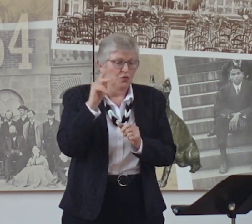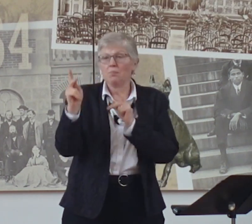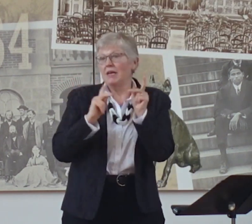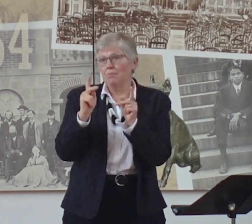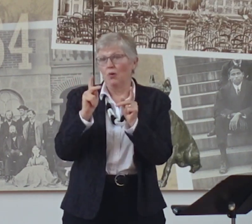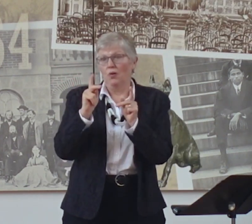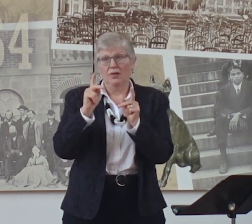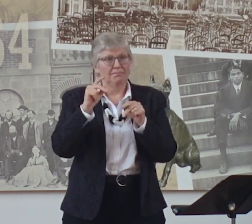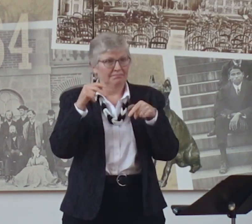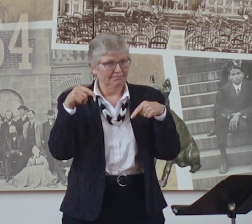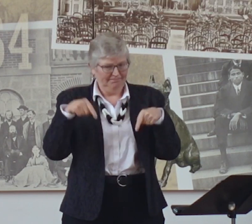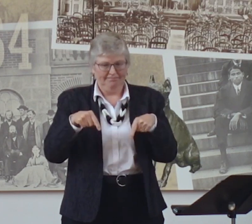Nancy was committed to people